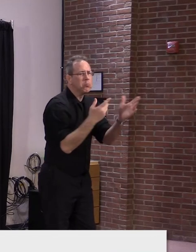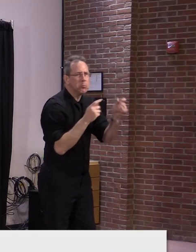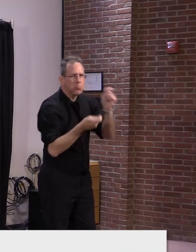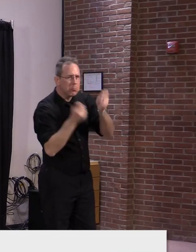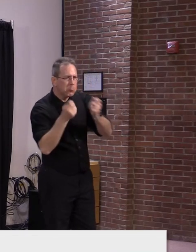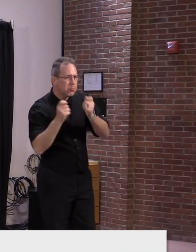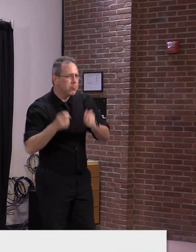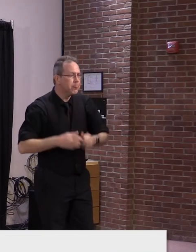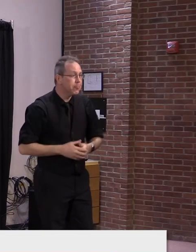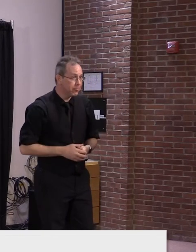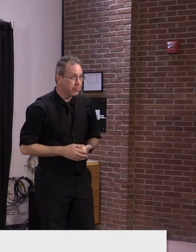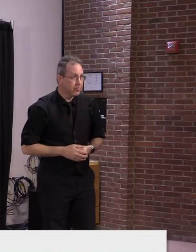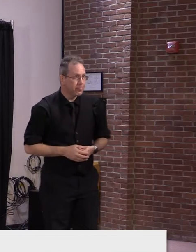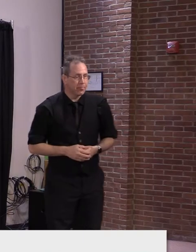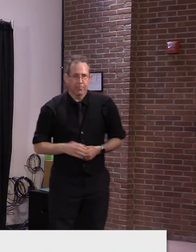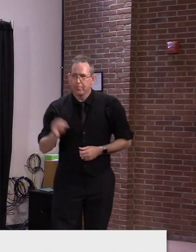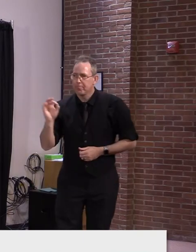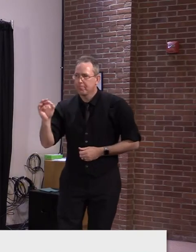Okay.